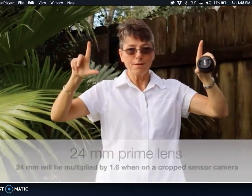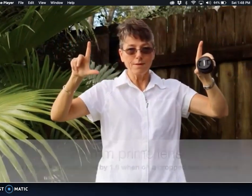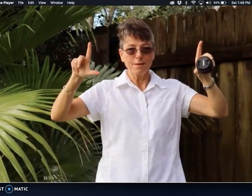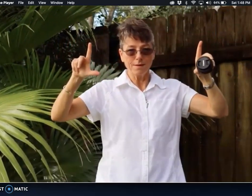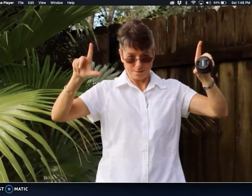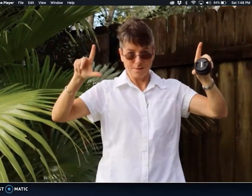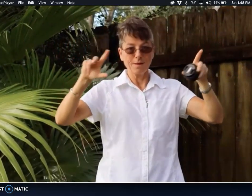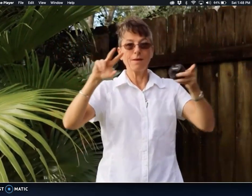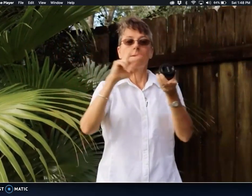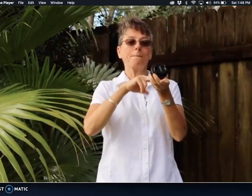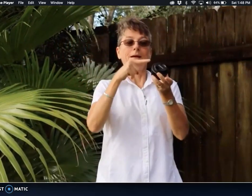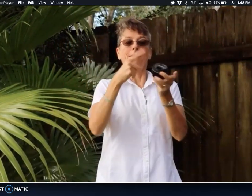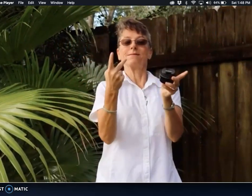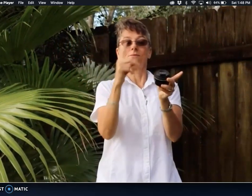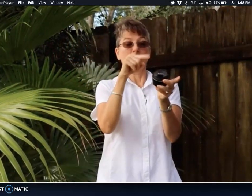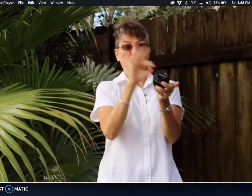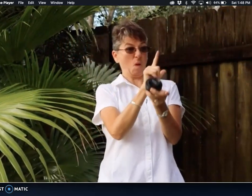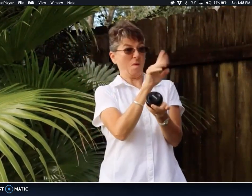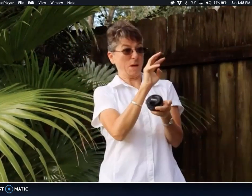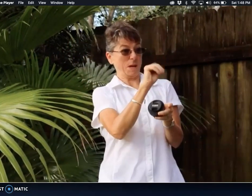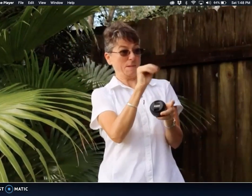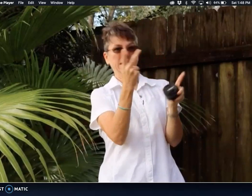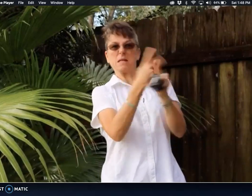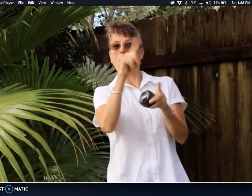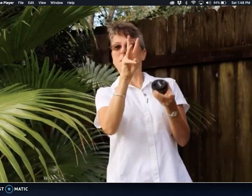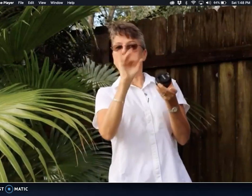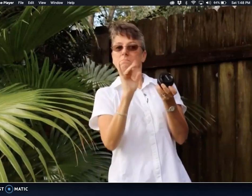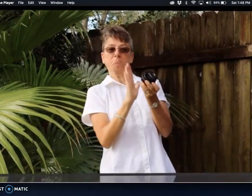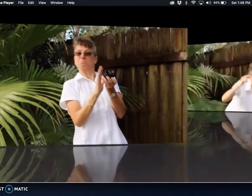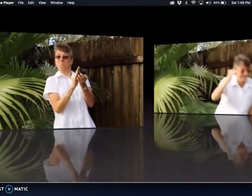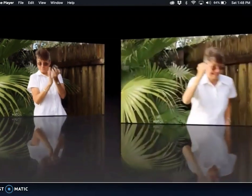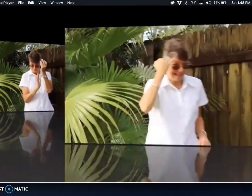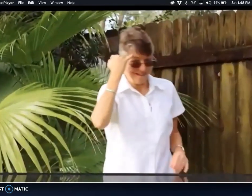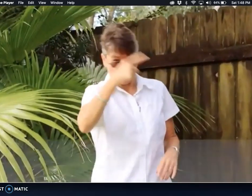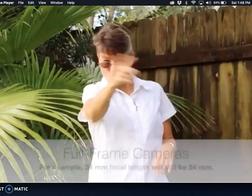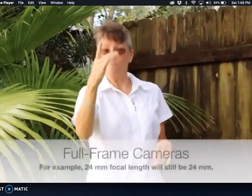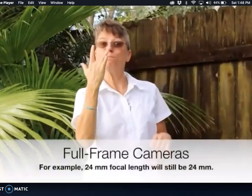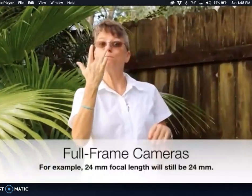So the shot won't be as wide as you expect. So yes, it is a 24 millimeter though.